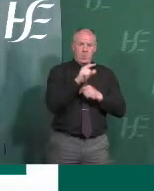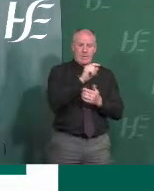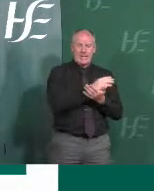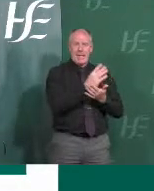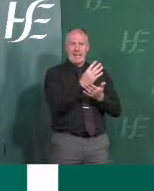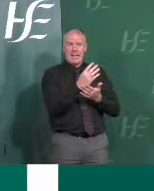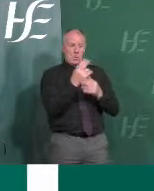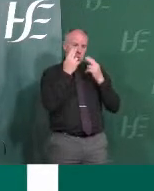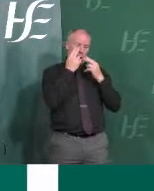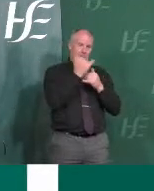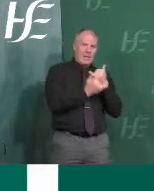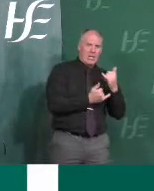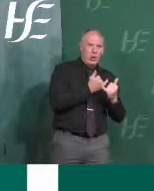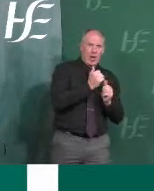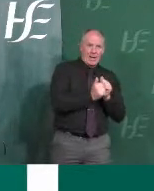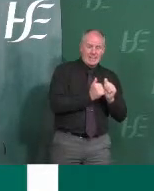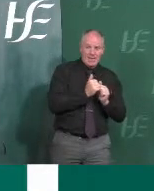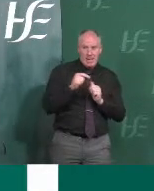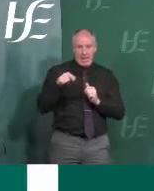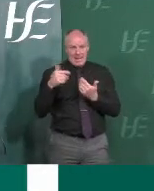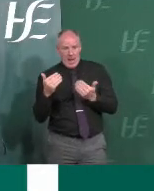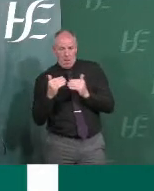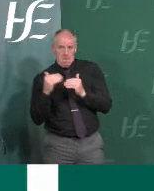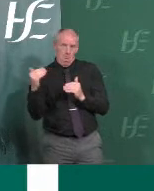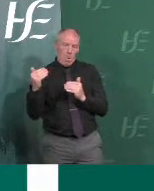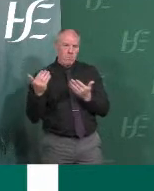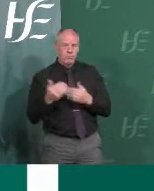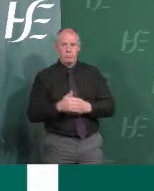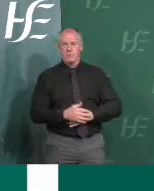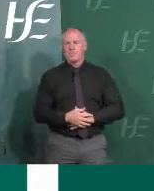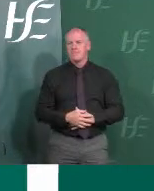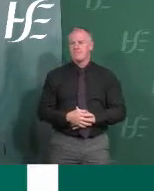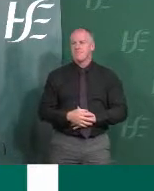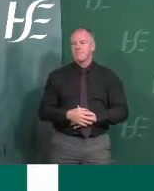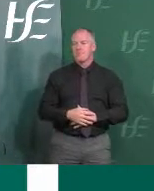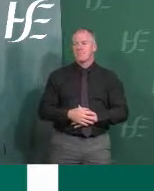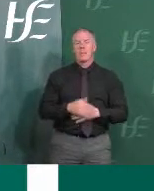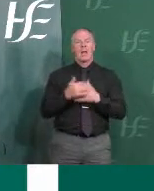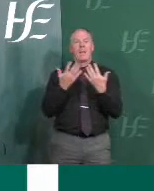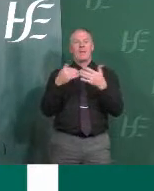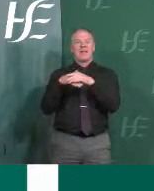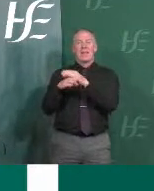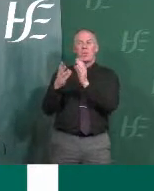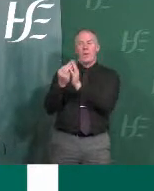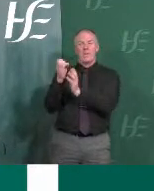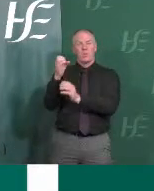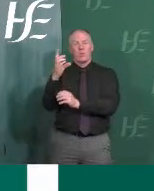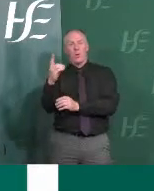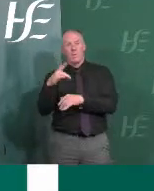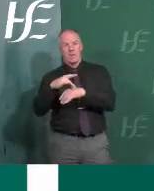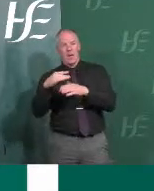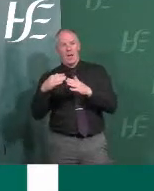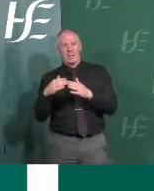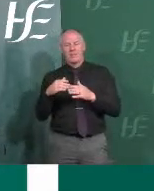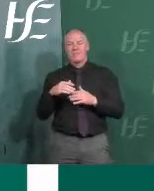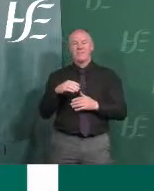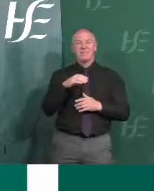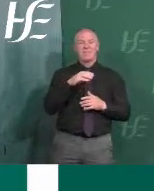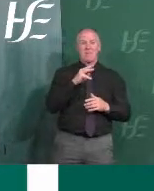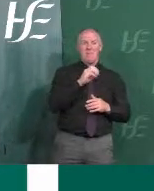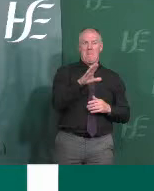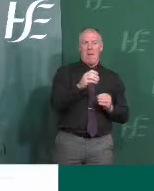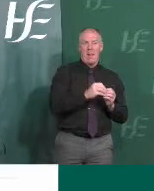last normal year of activity we would have seen. COVID hospitalised cases, the CEO has covered, so I